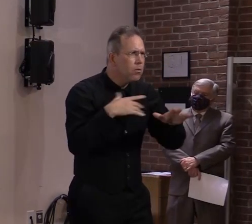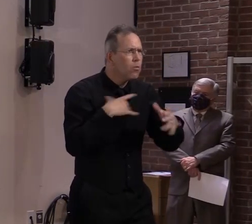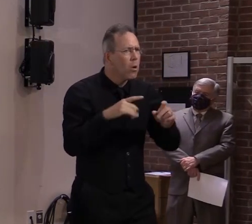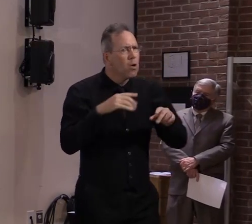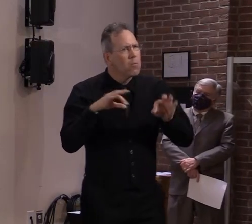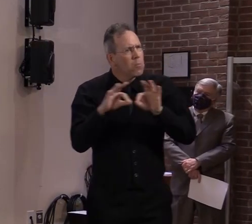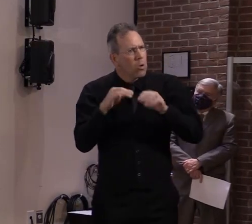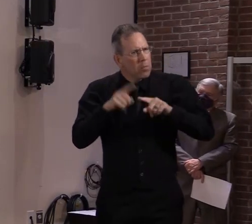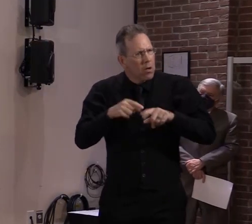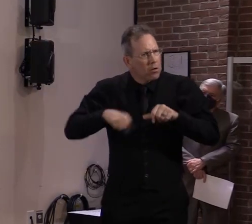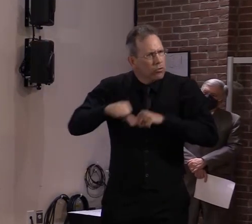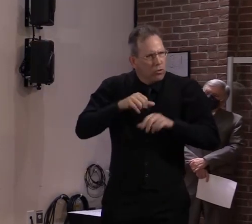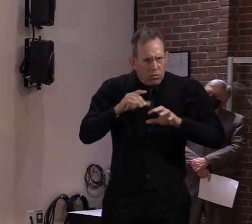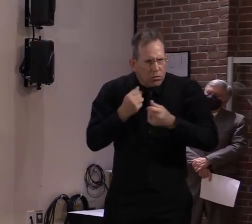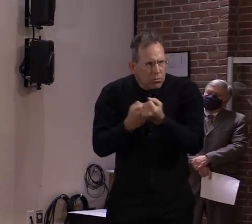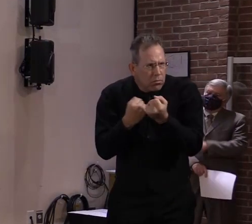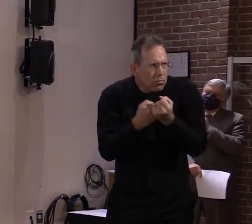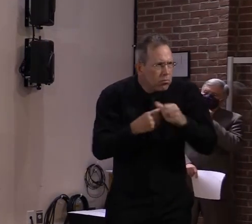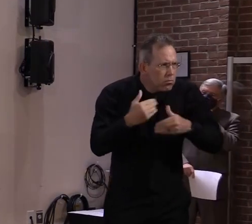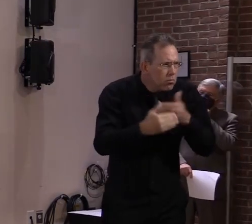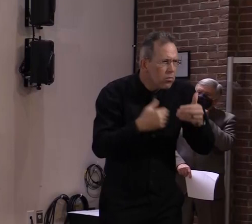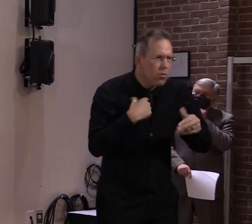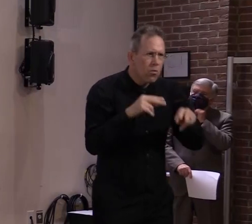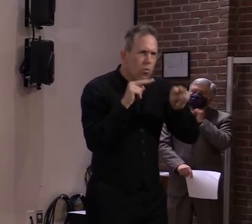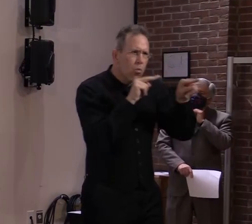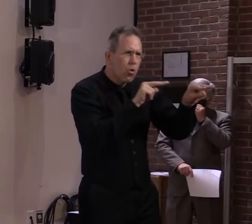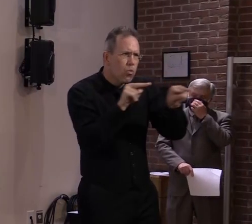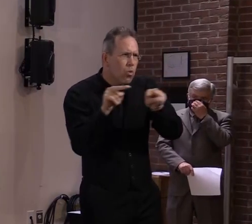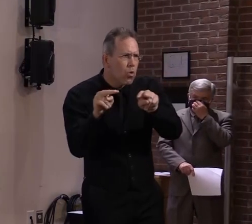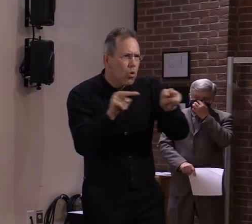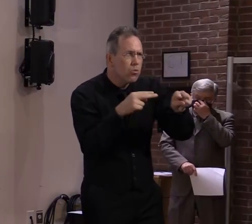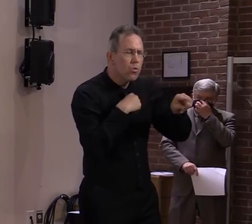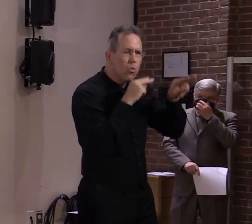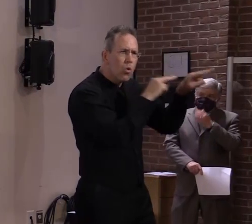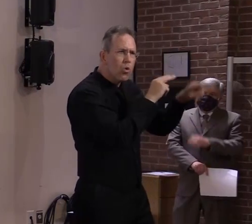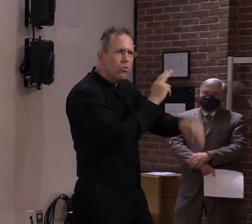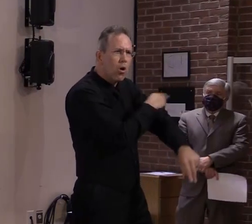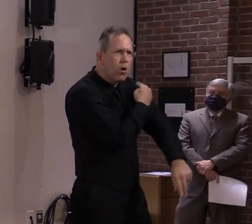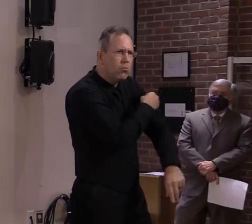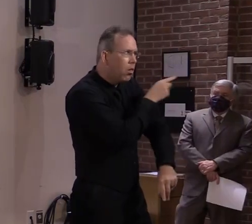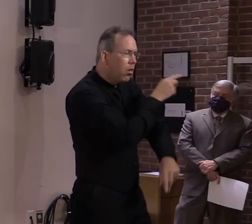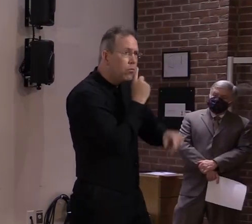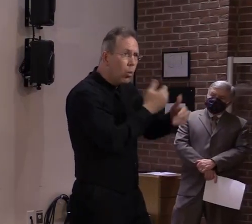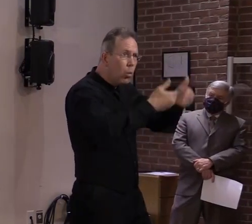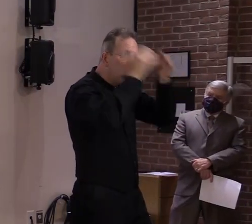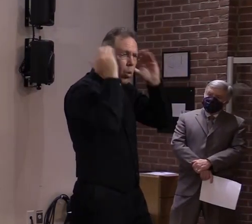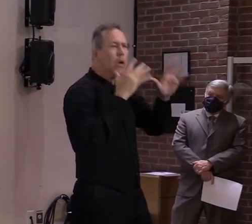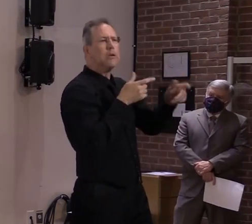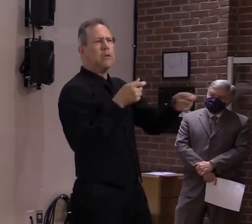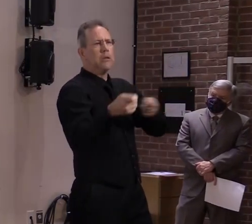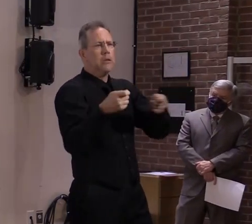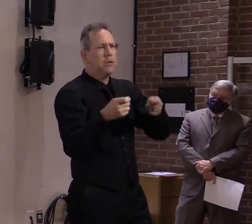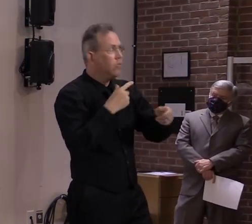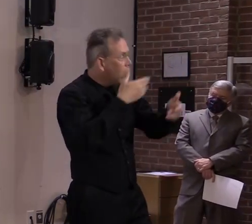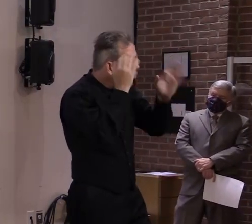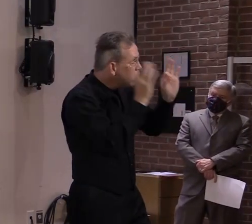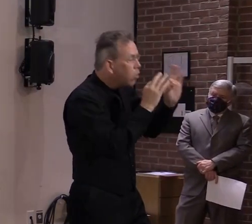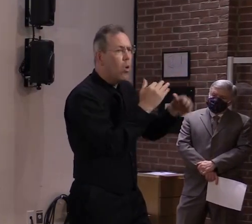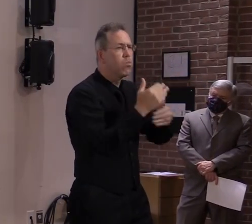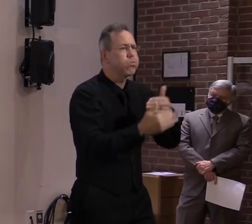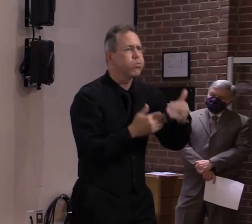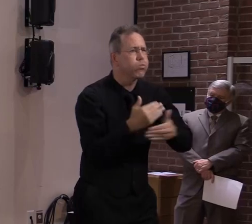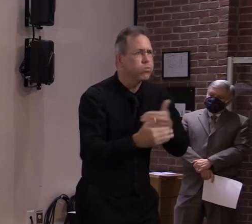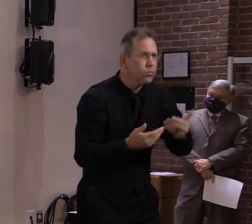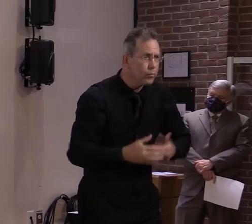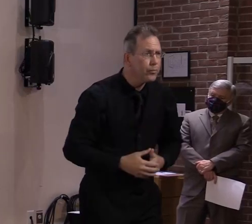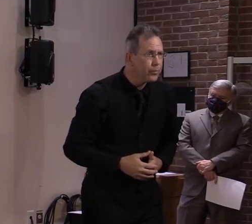though, is the hospitalization and death rate. This is the strategy that worked for us throughout the pandemic,